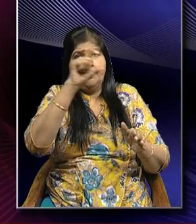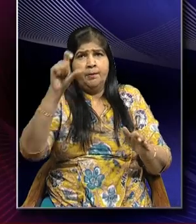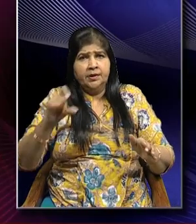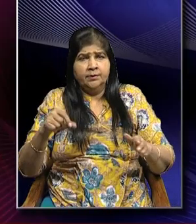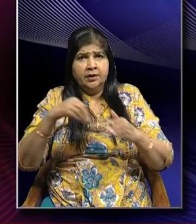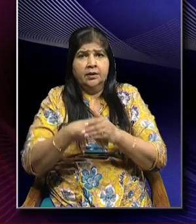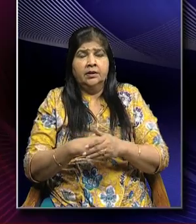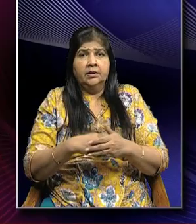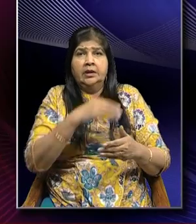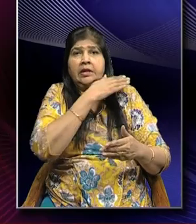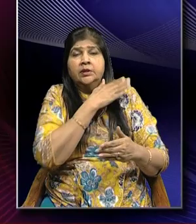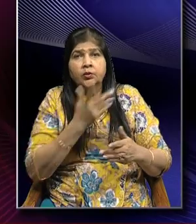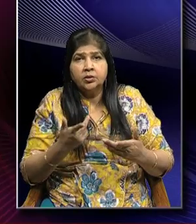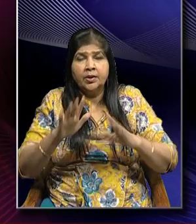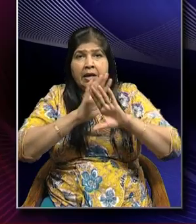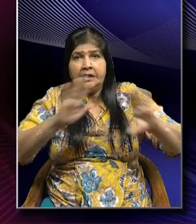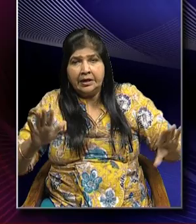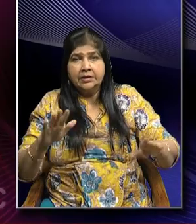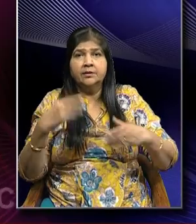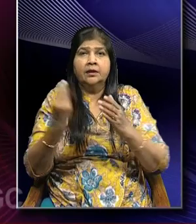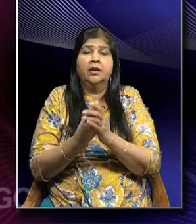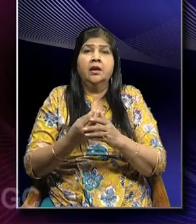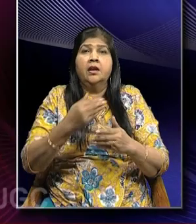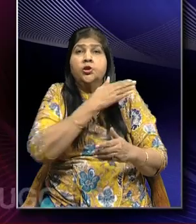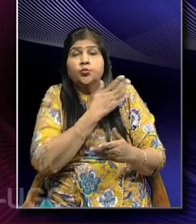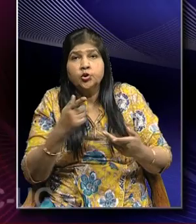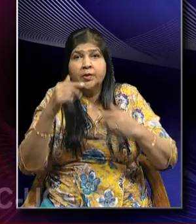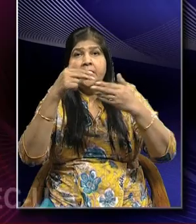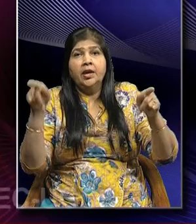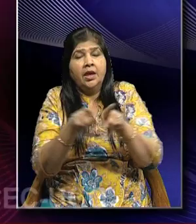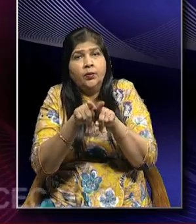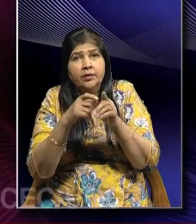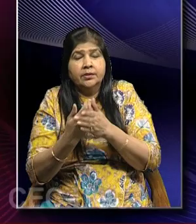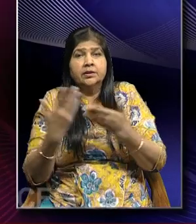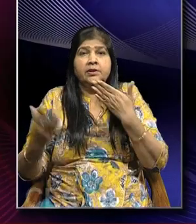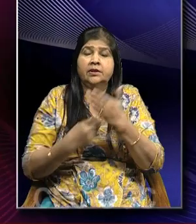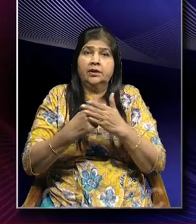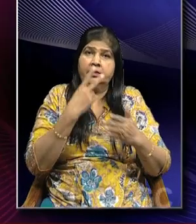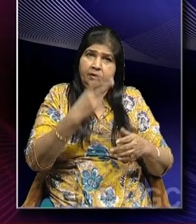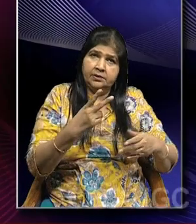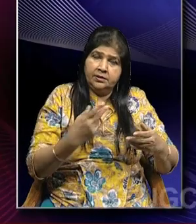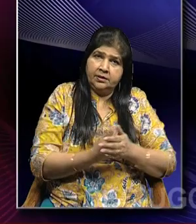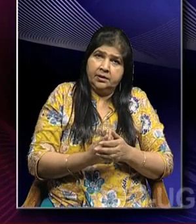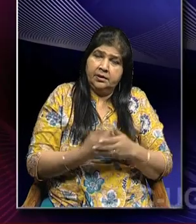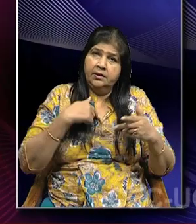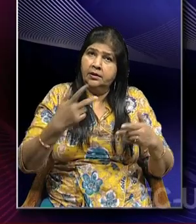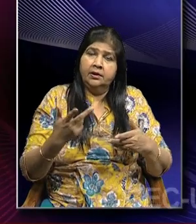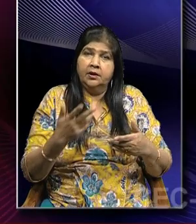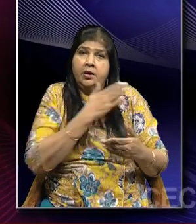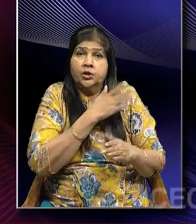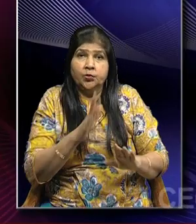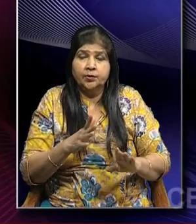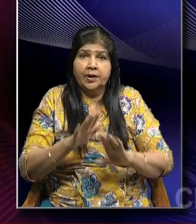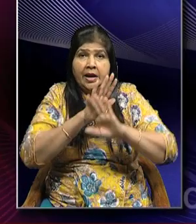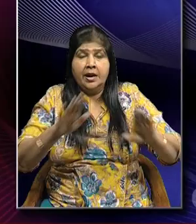responsible and transparent, responsible and equitable. So somehow we have to not only be responsible but